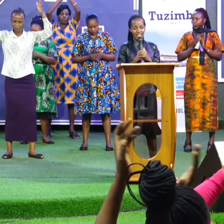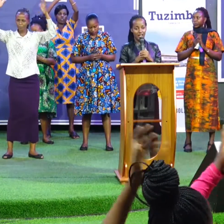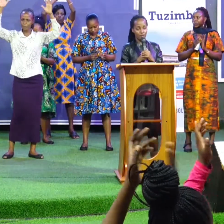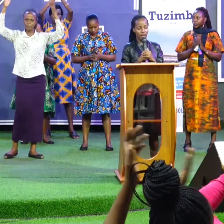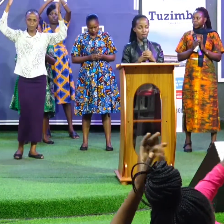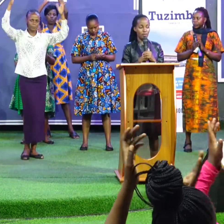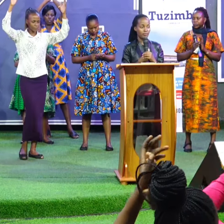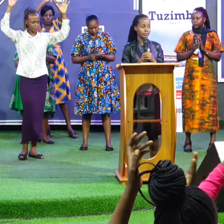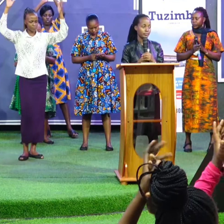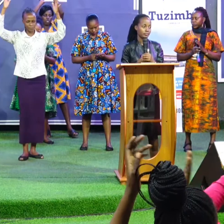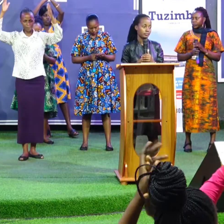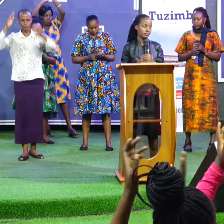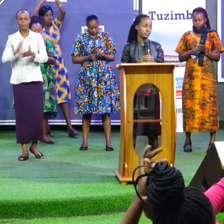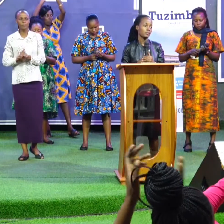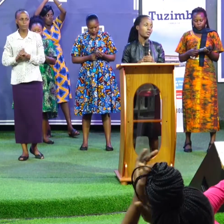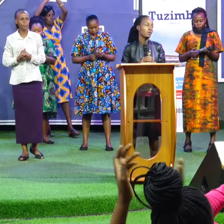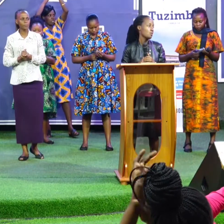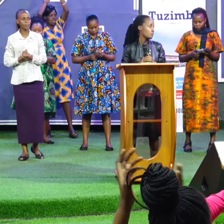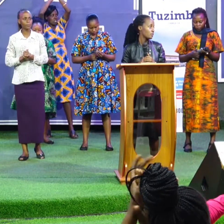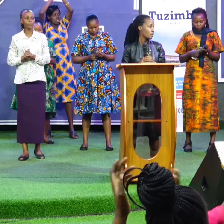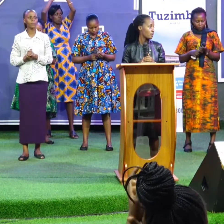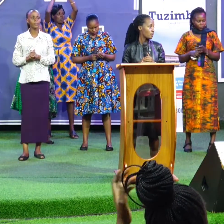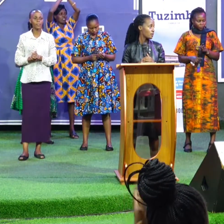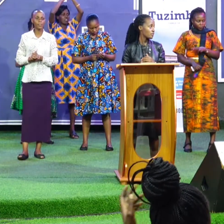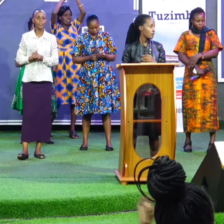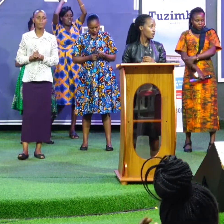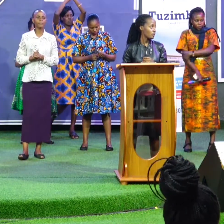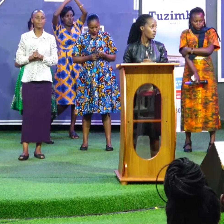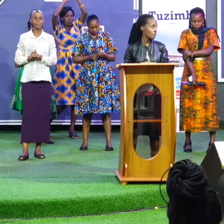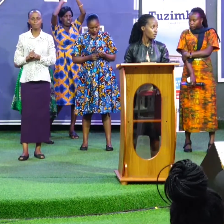mighty hunger for the